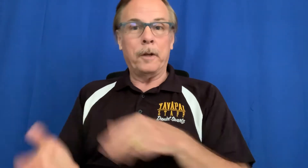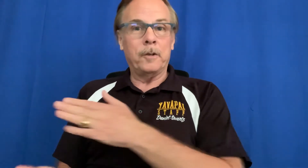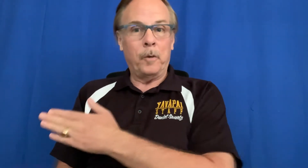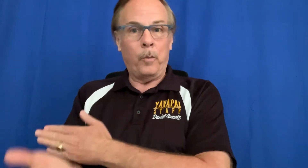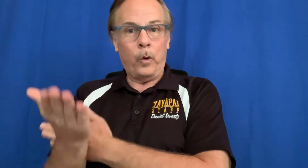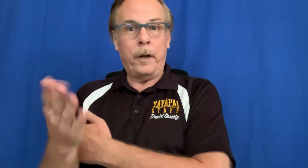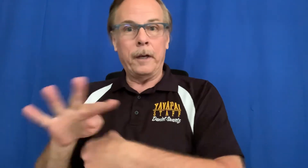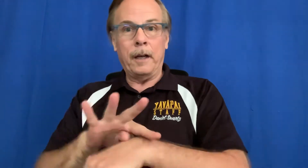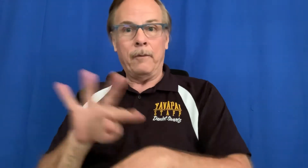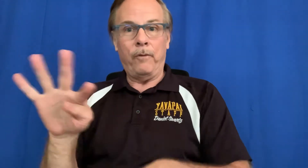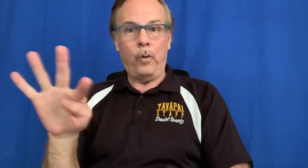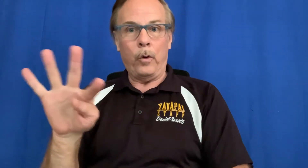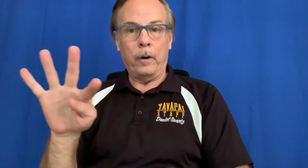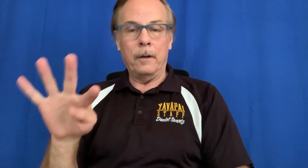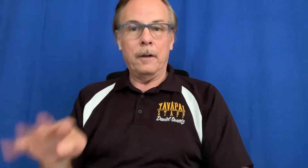so morning at 4.